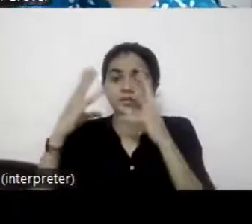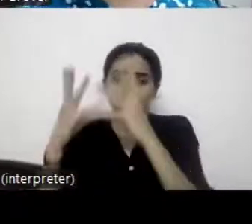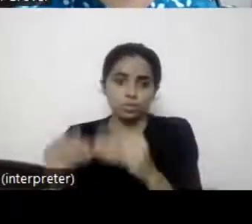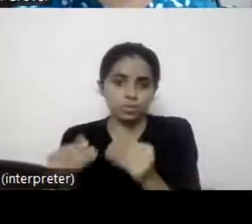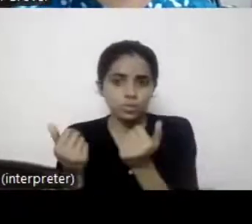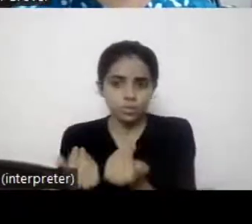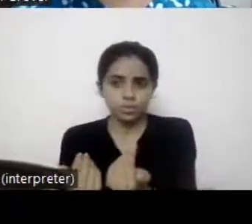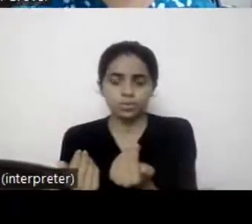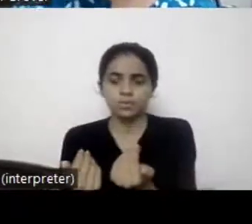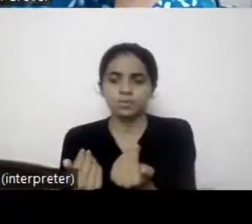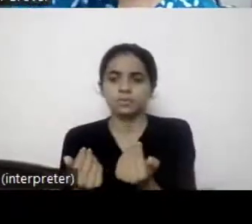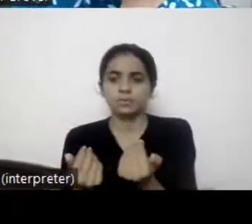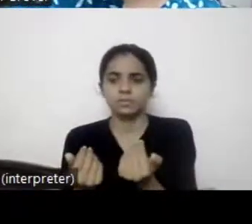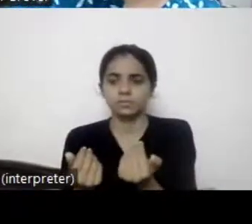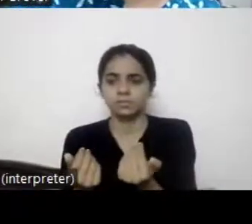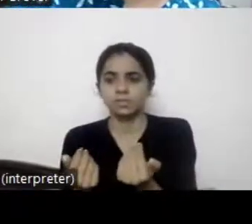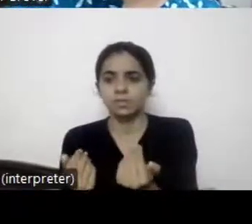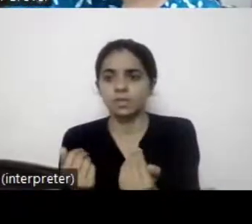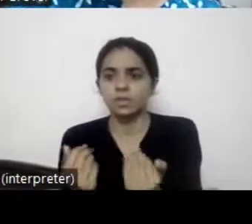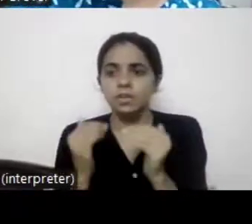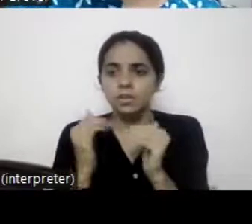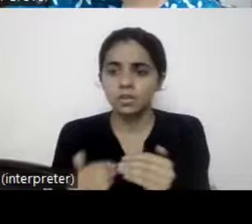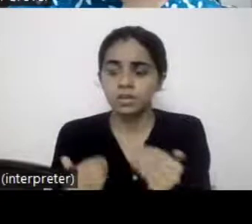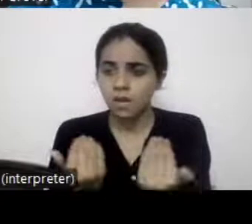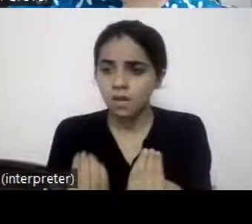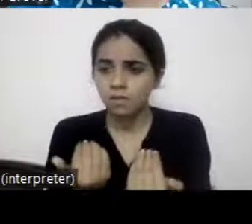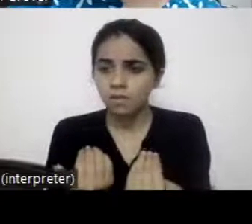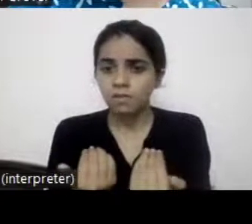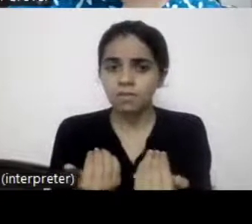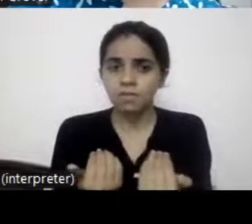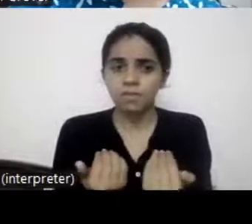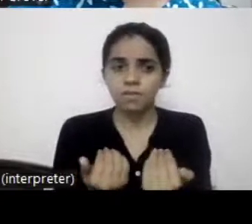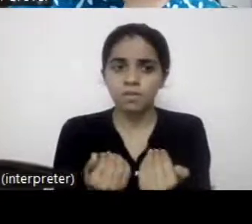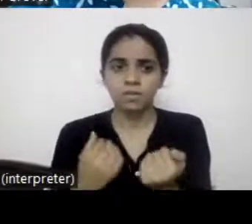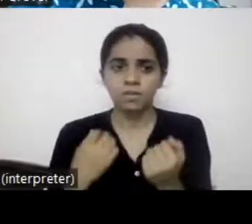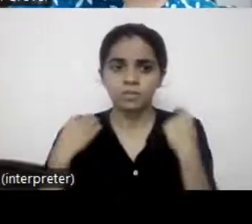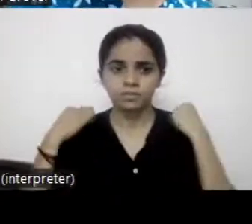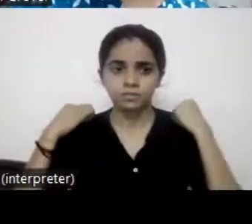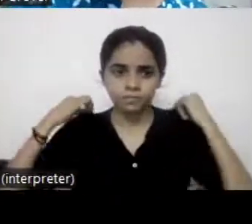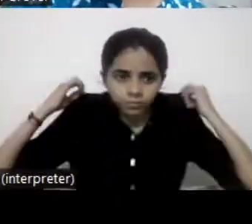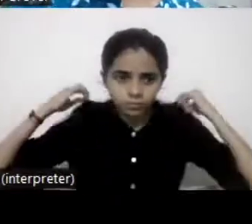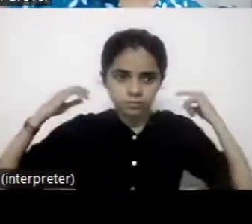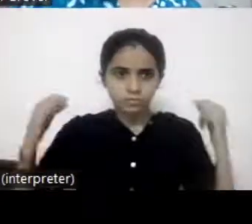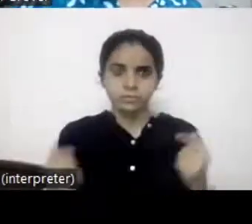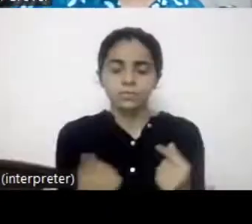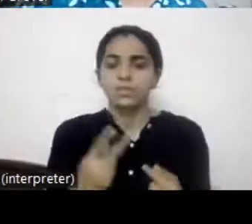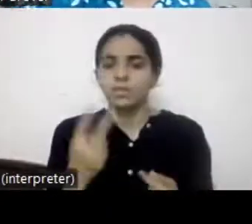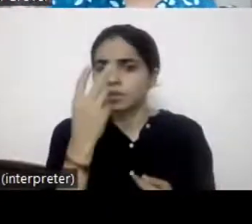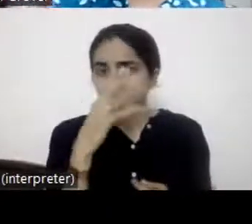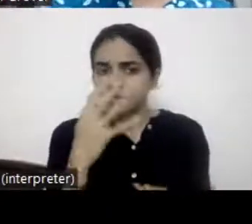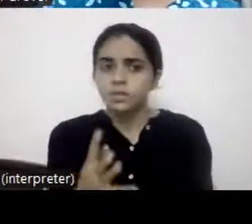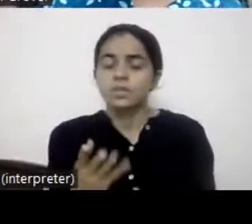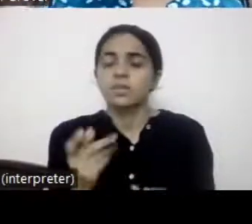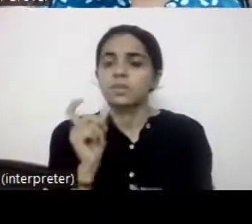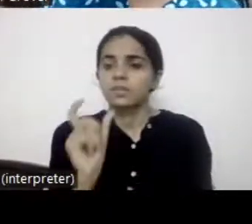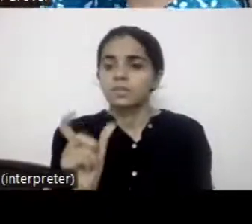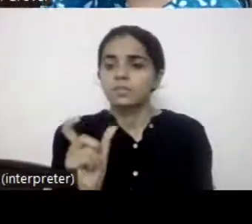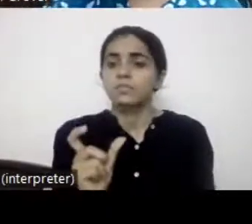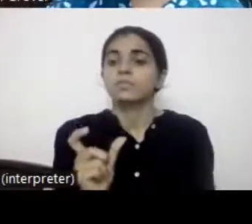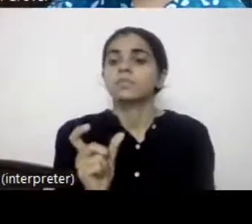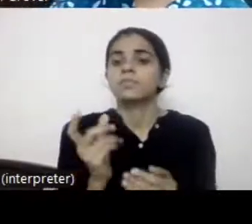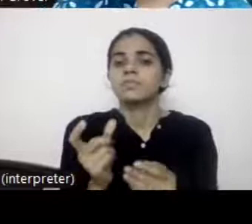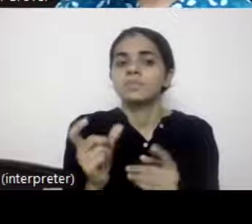of the blindness. Now, when we talk about blindness, we also need to look at blindness